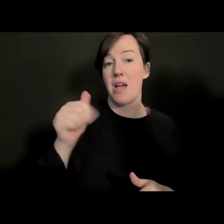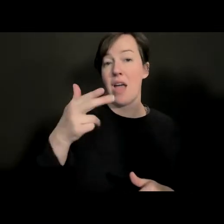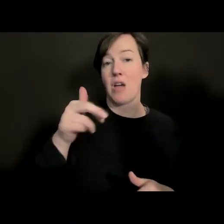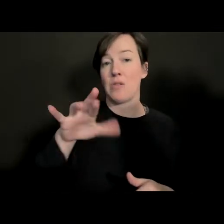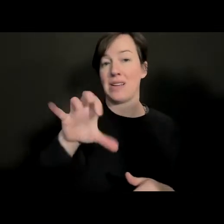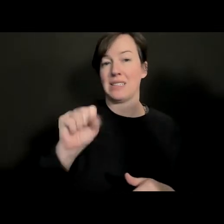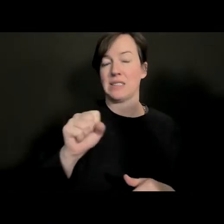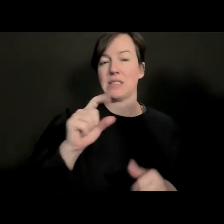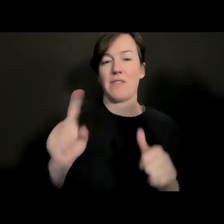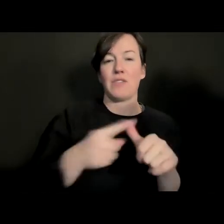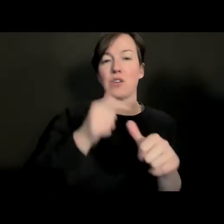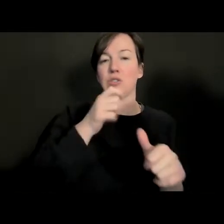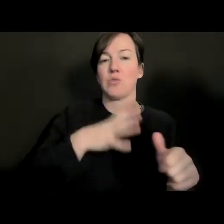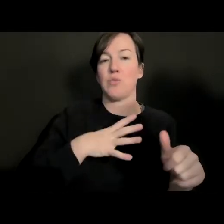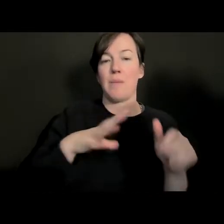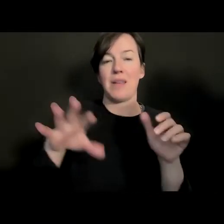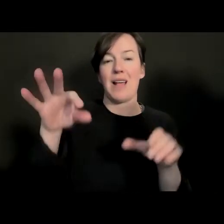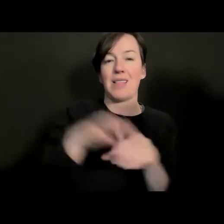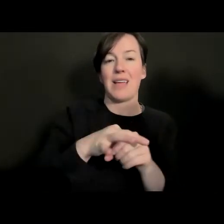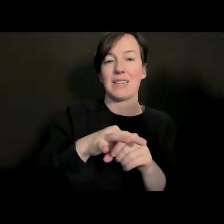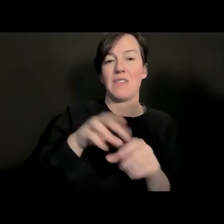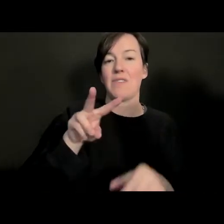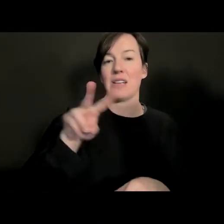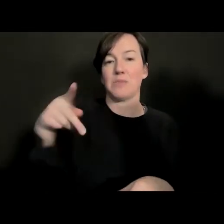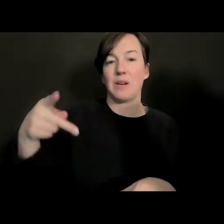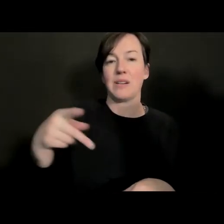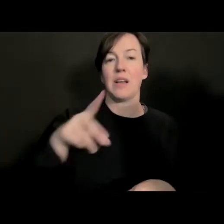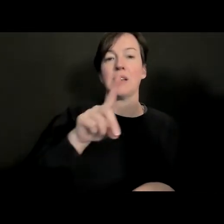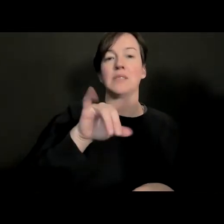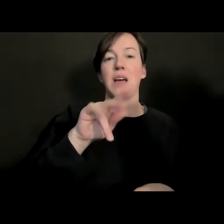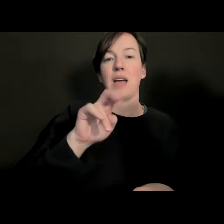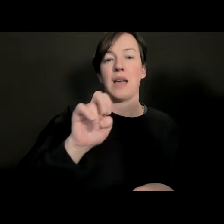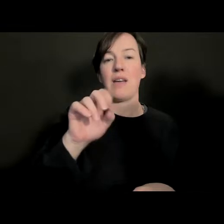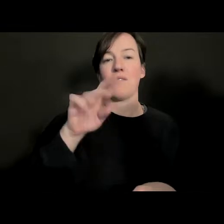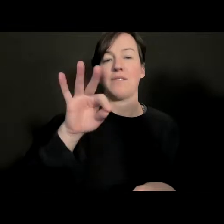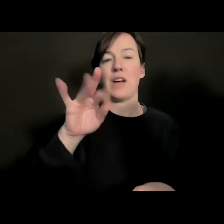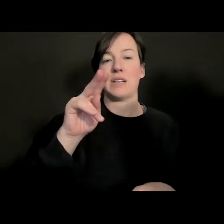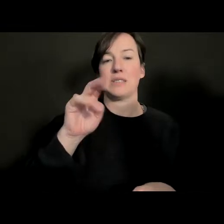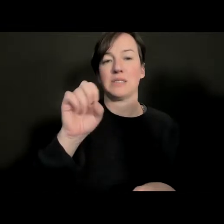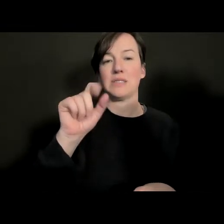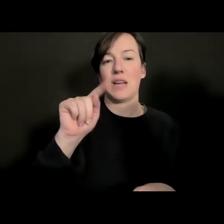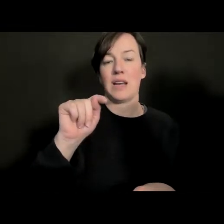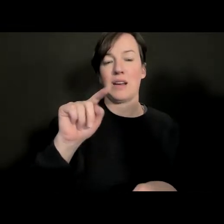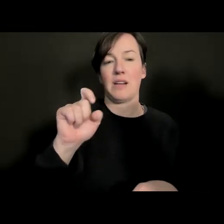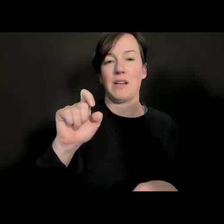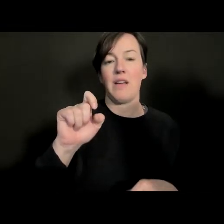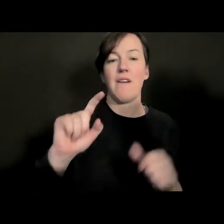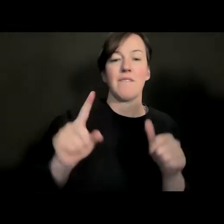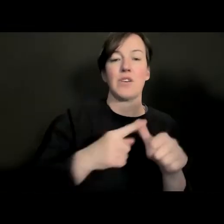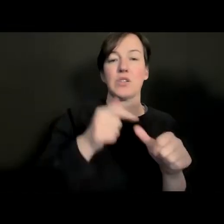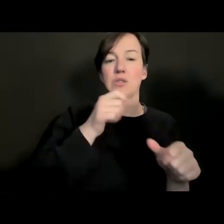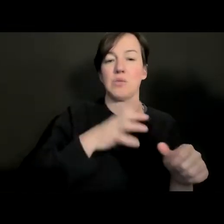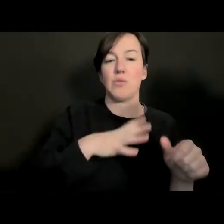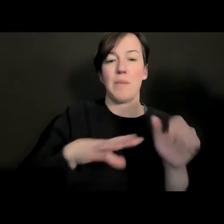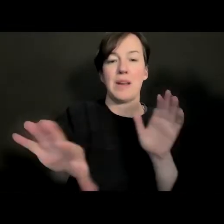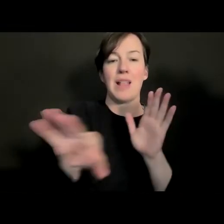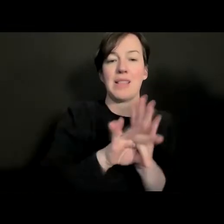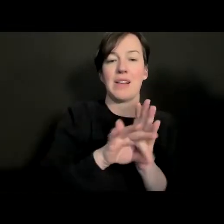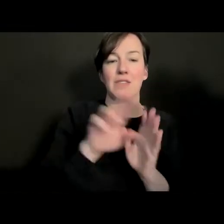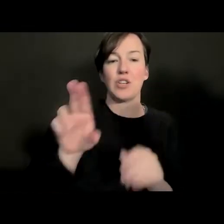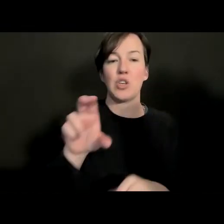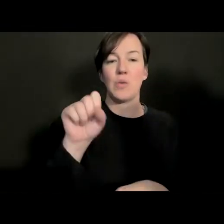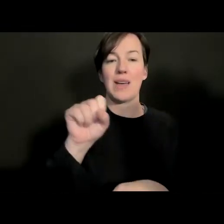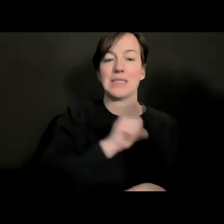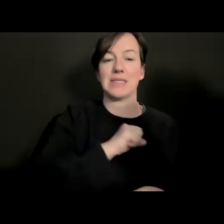elected as vice president, Dianne Feinstein, the first woman elected as California's U.S. Senator, and Dr.